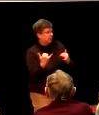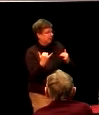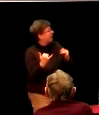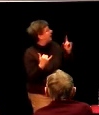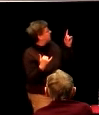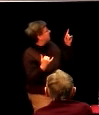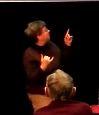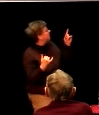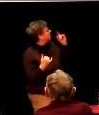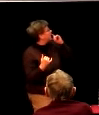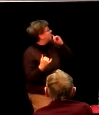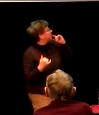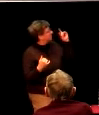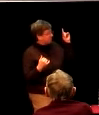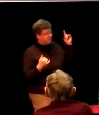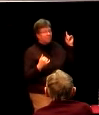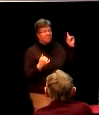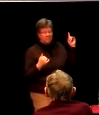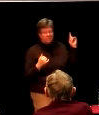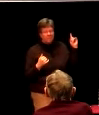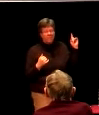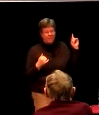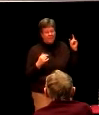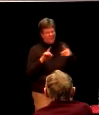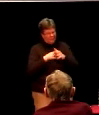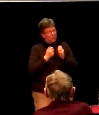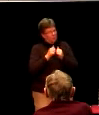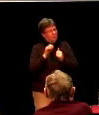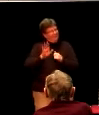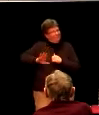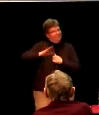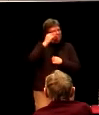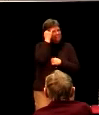now. And it started here with this idea.